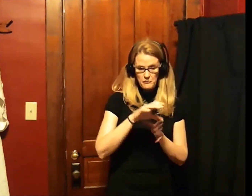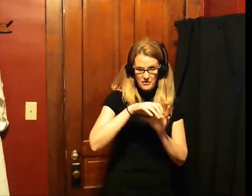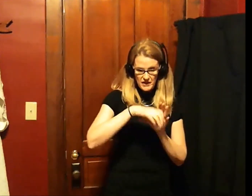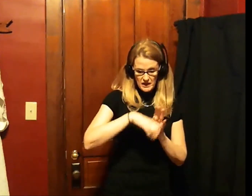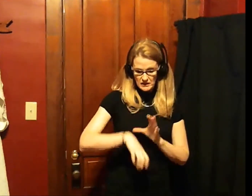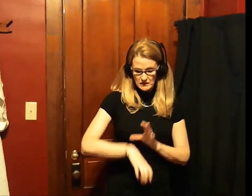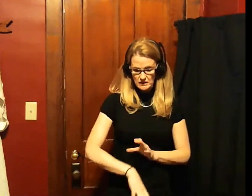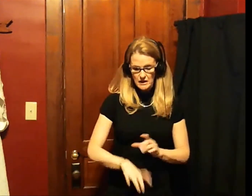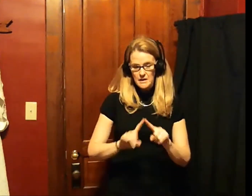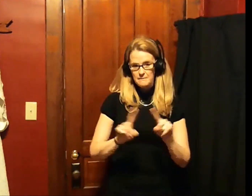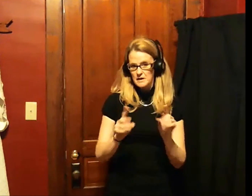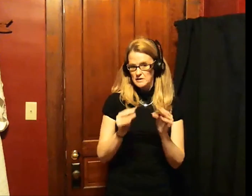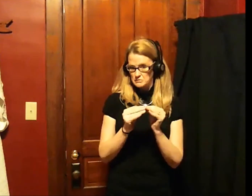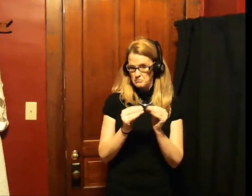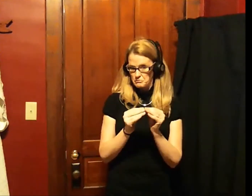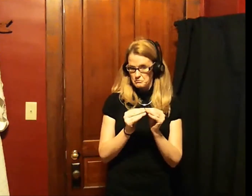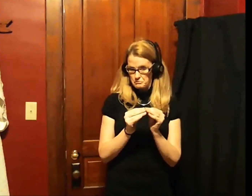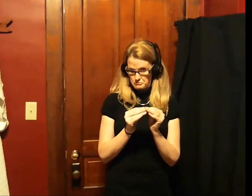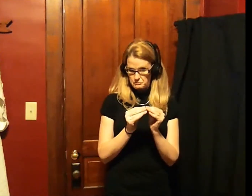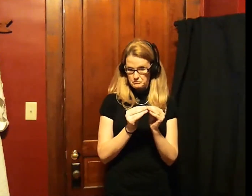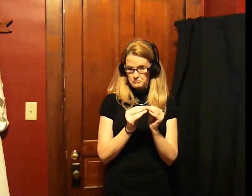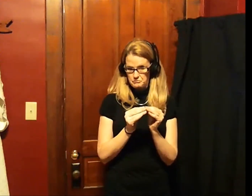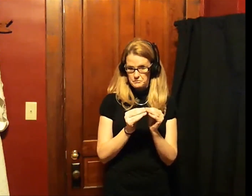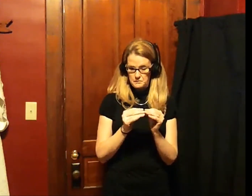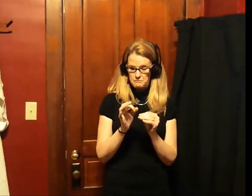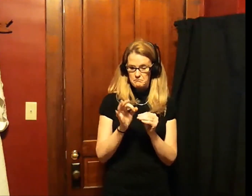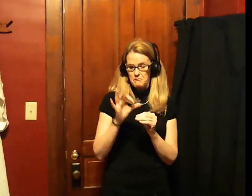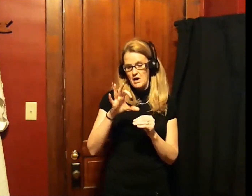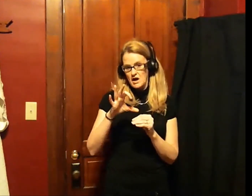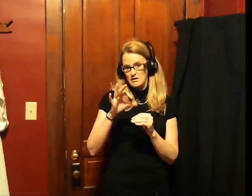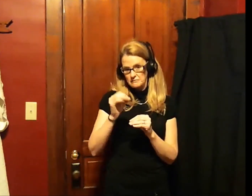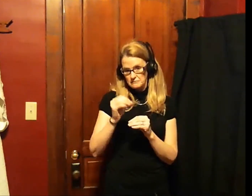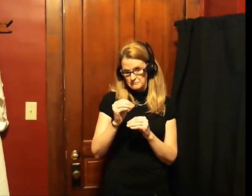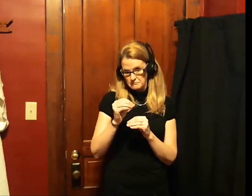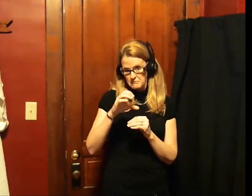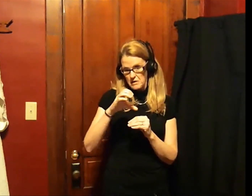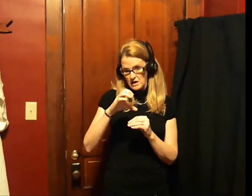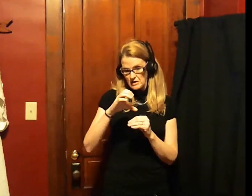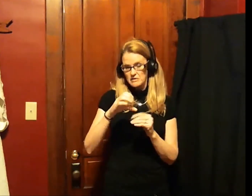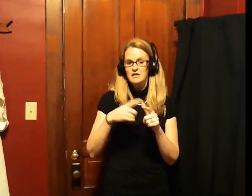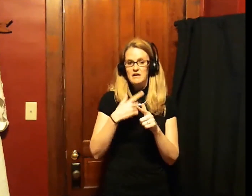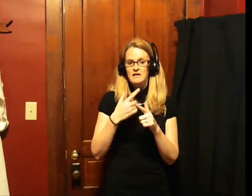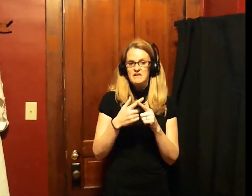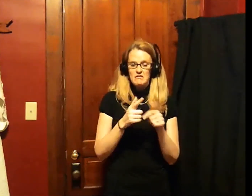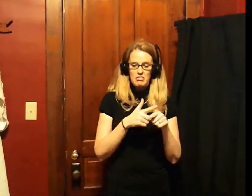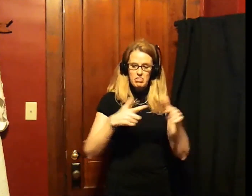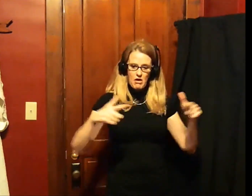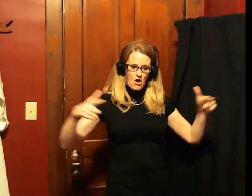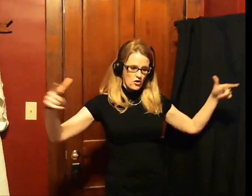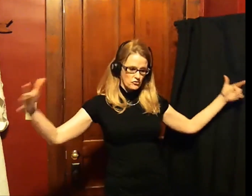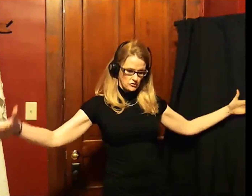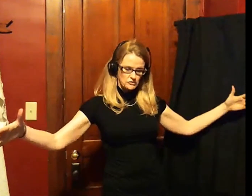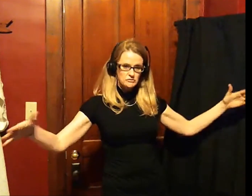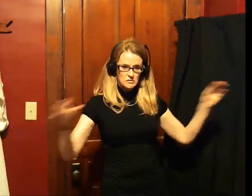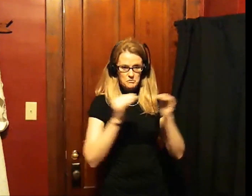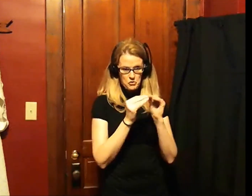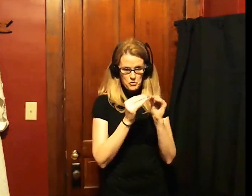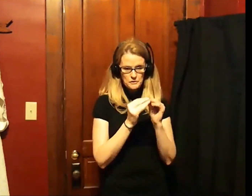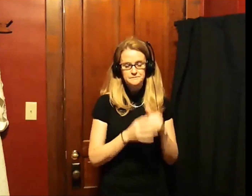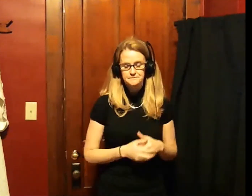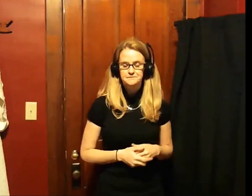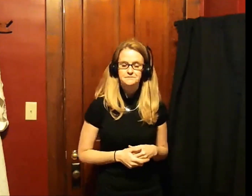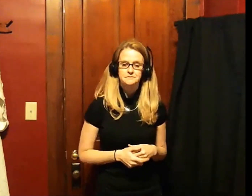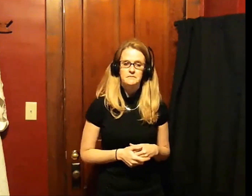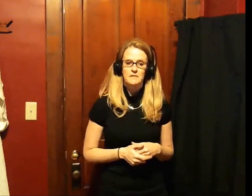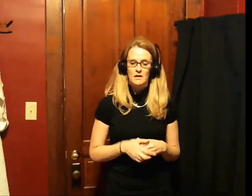it's obviously a little bit larger and longer. It's also articulated at the end. It's very soft